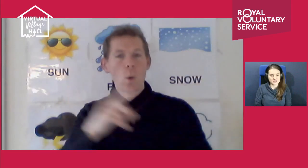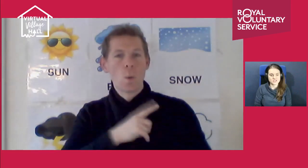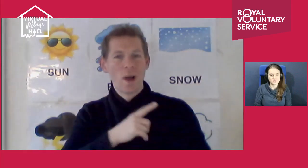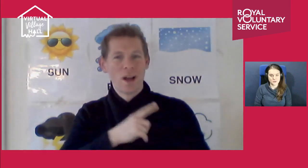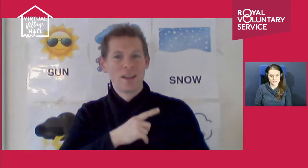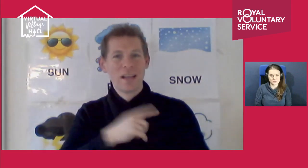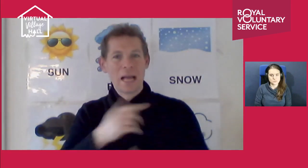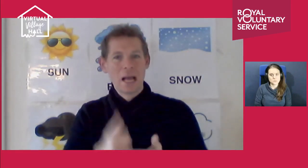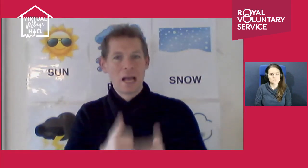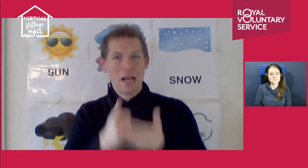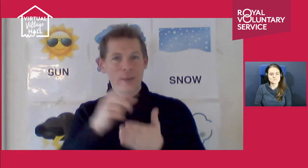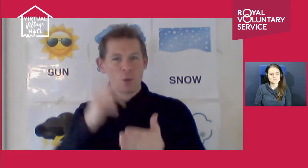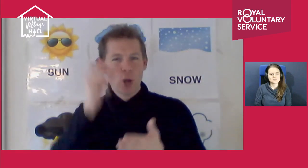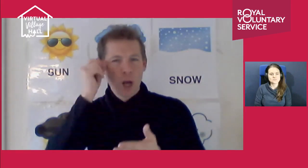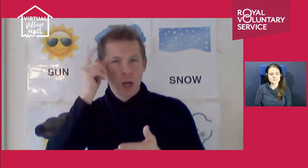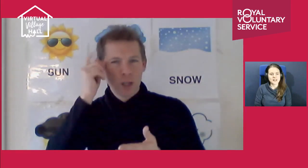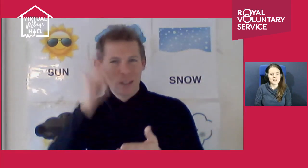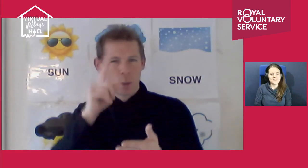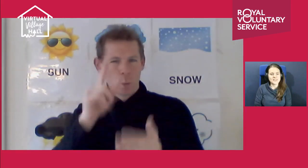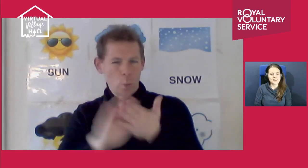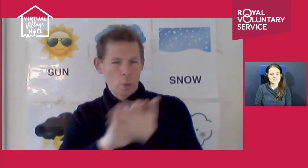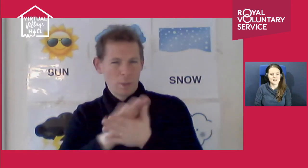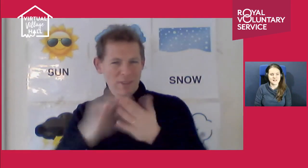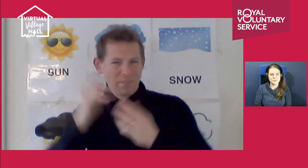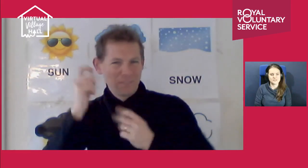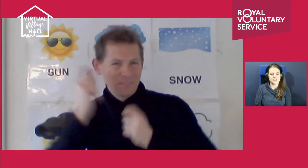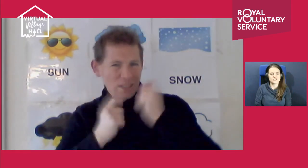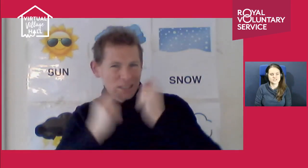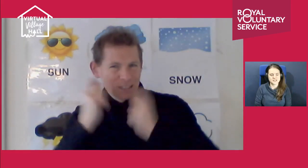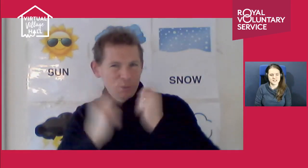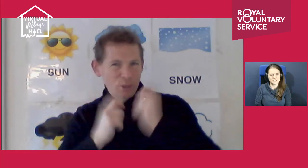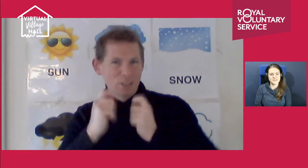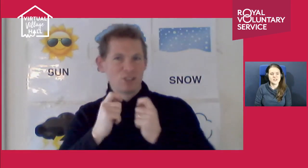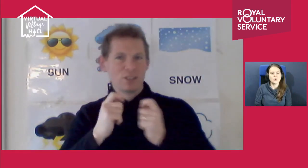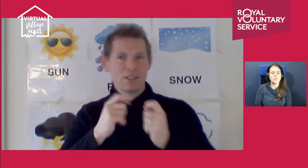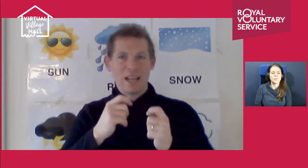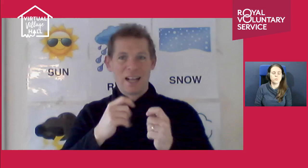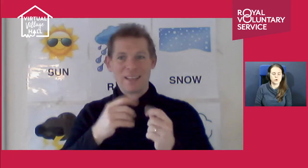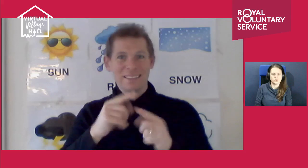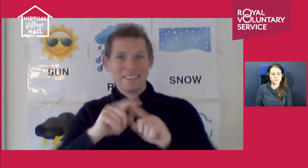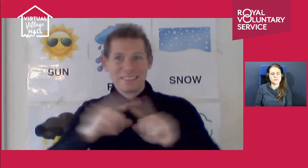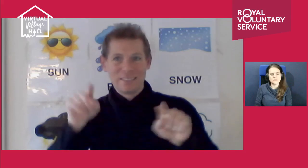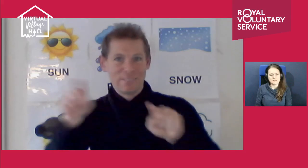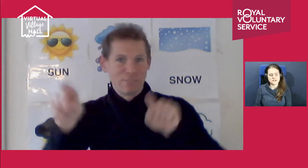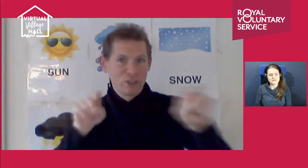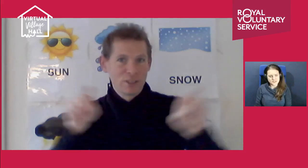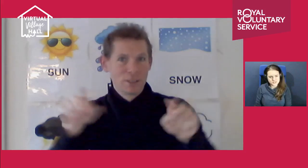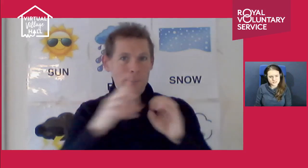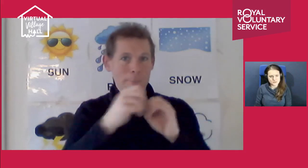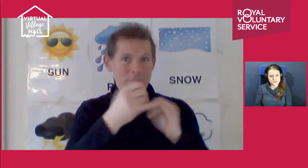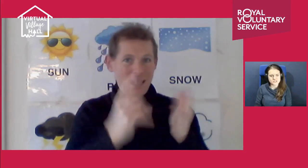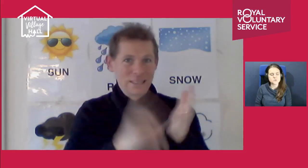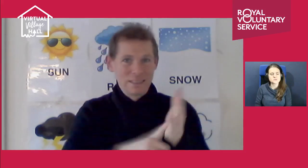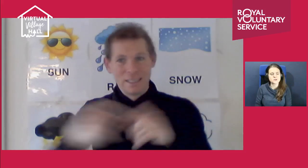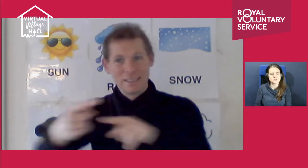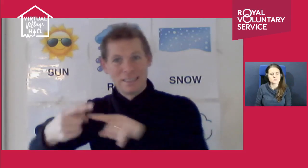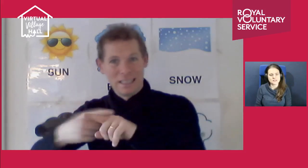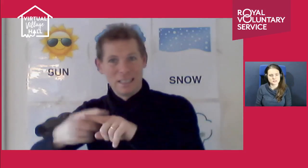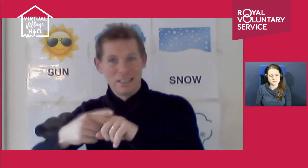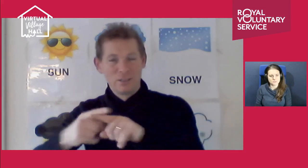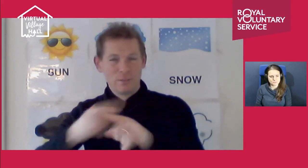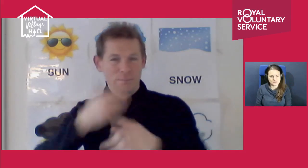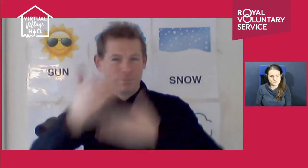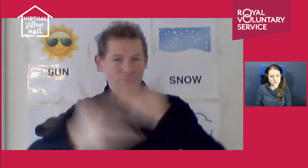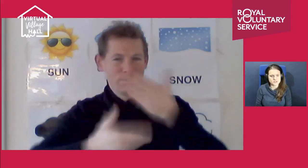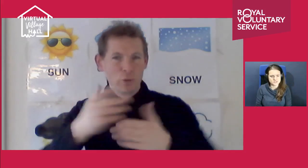that link to the weather. And then that's going to help us understand what we mean by facial expressions once we've got those